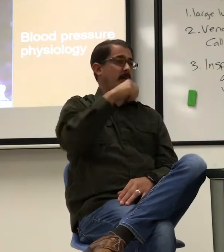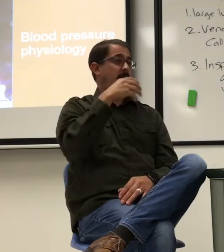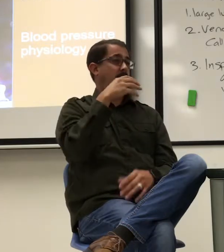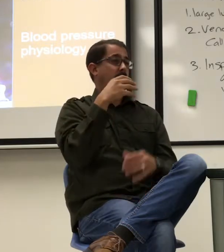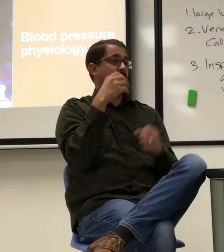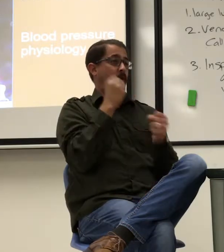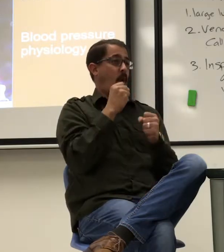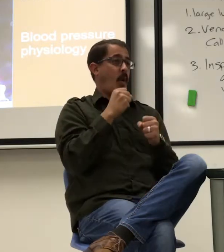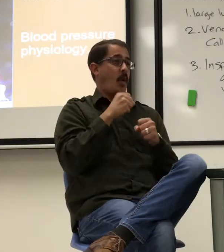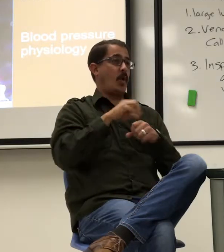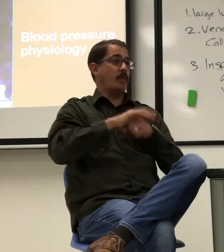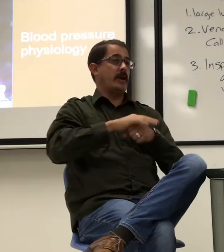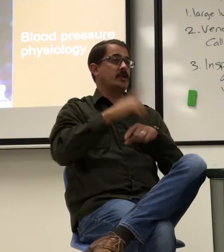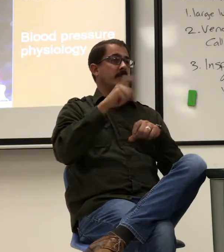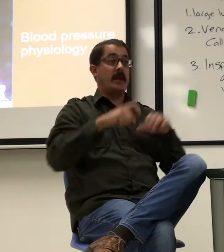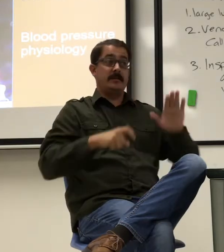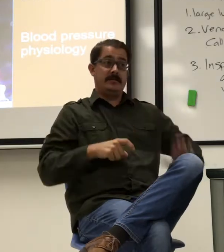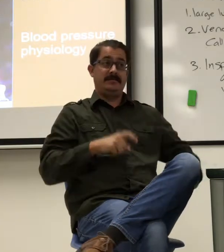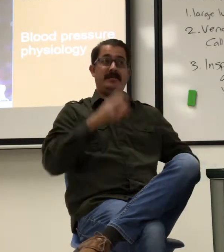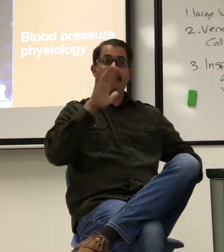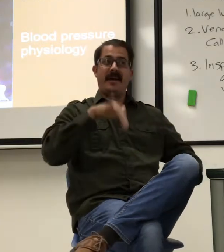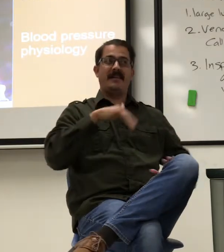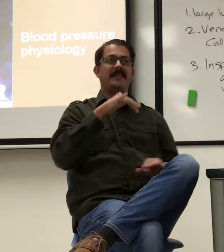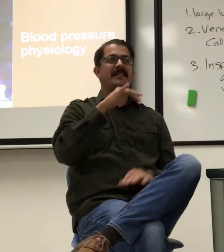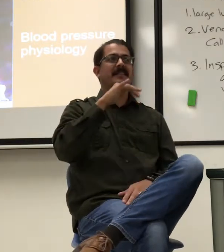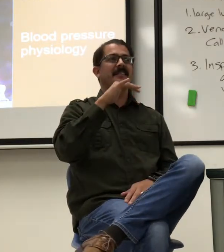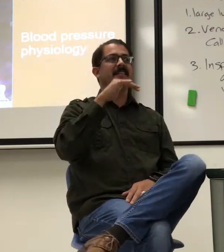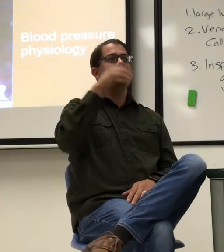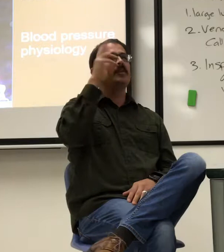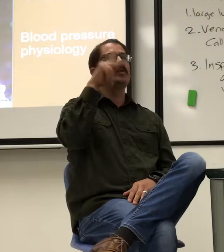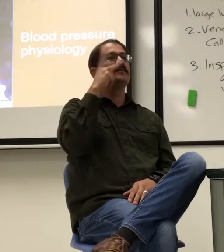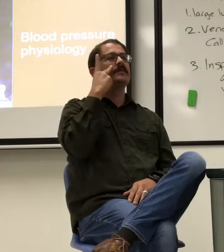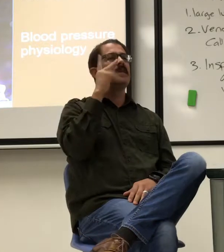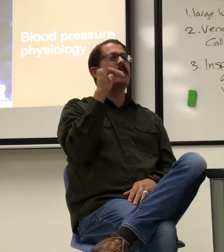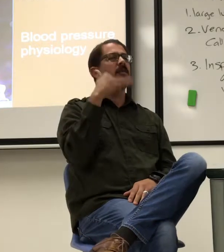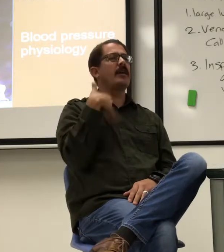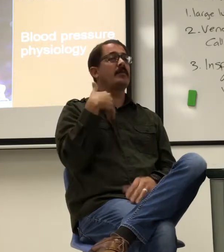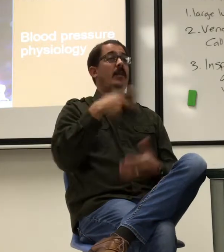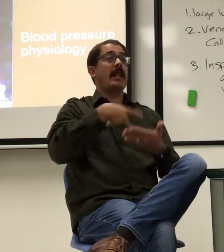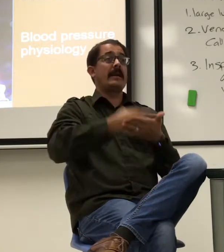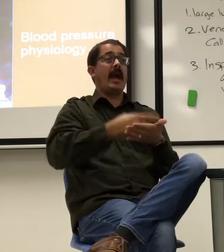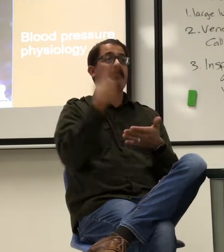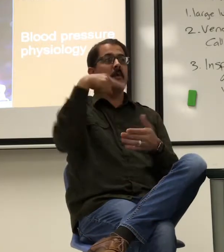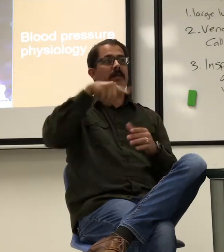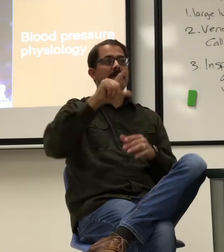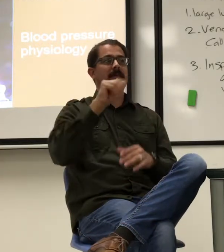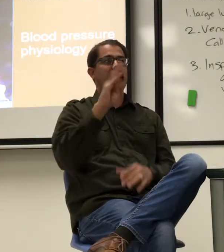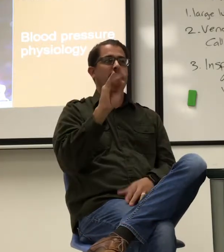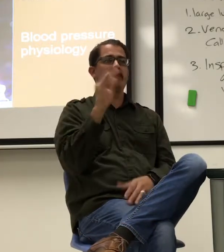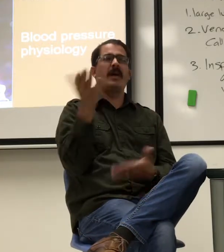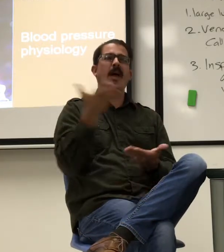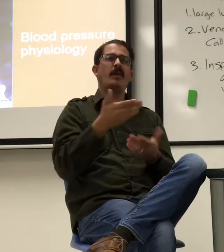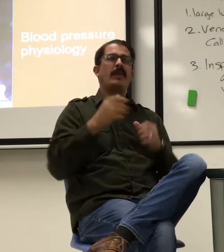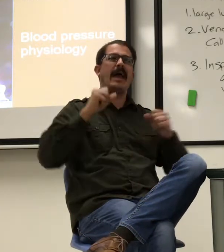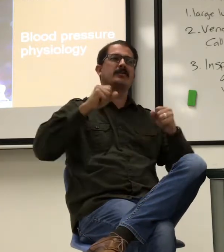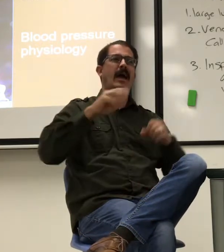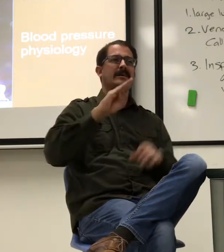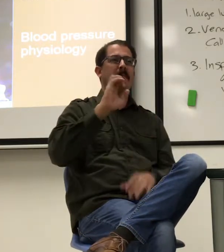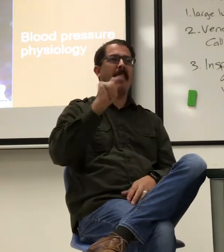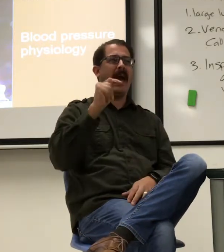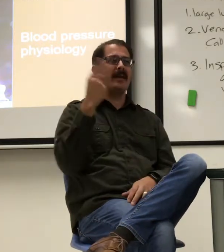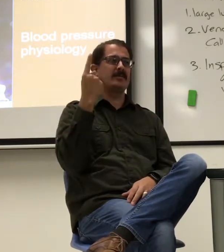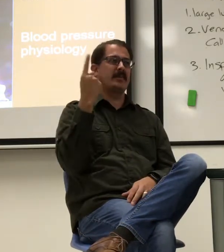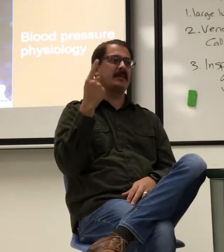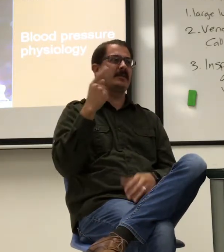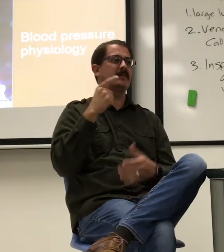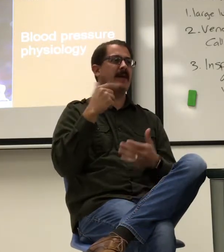also mentioned that, well, maybe I didn't mention it, but what you'll see is that you'll also have to lie down in this lab. It might help to bring an exercise mat or something